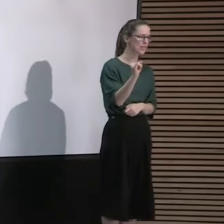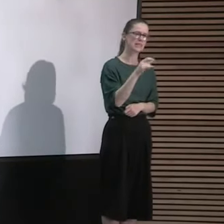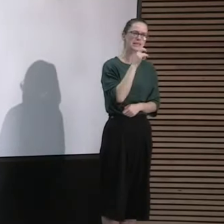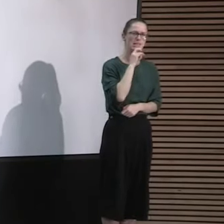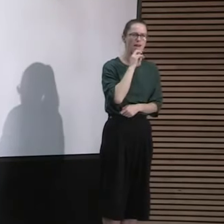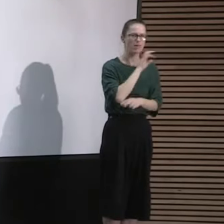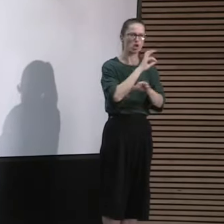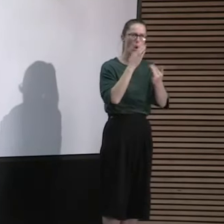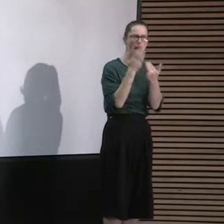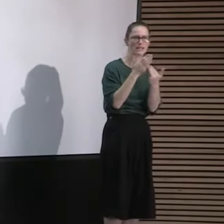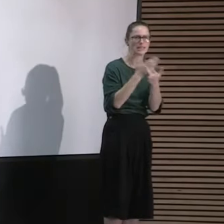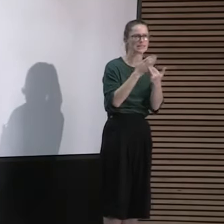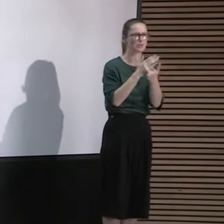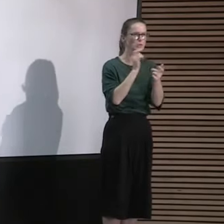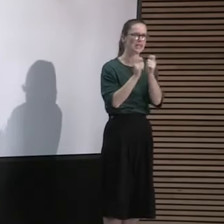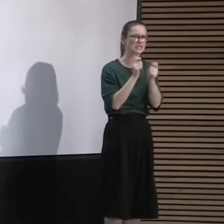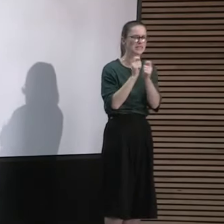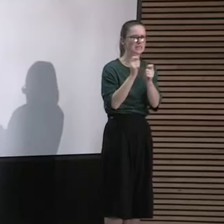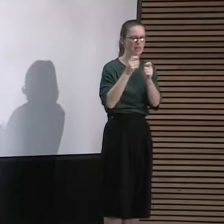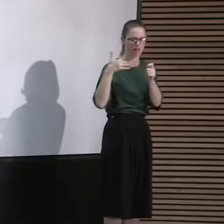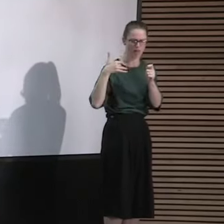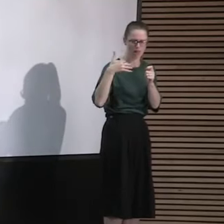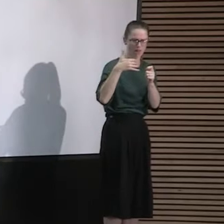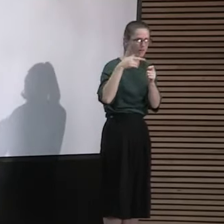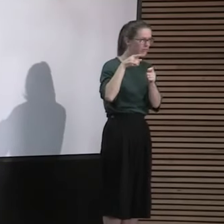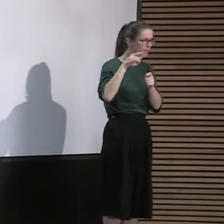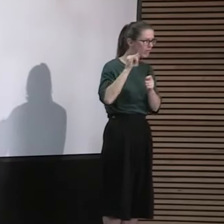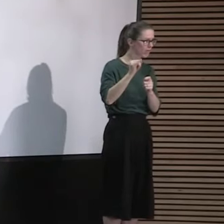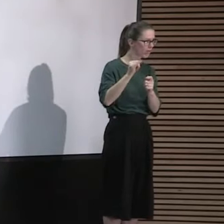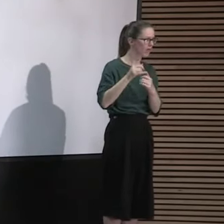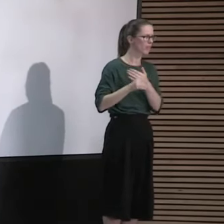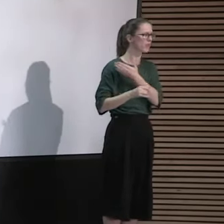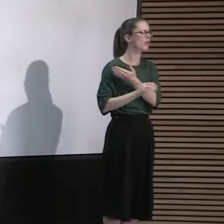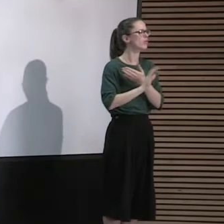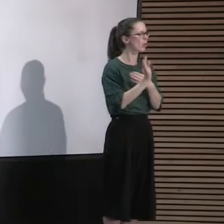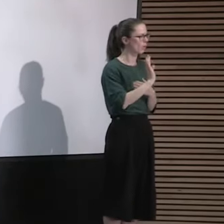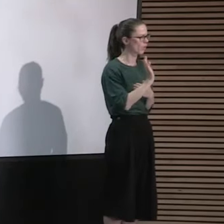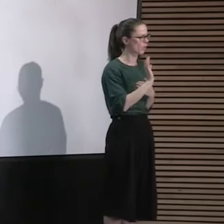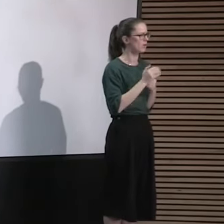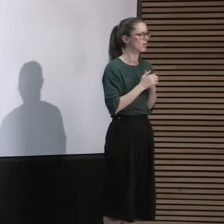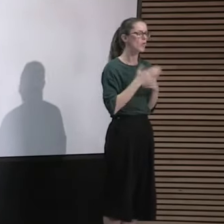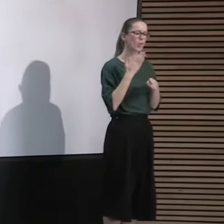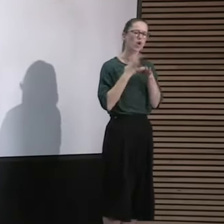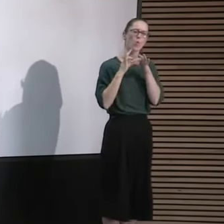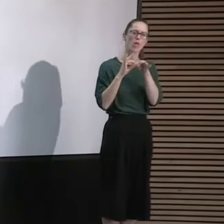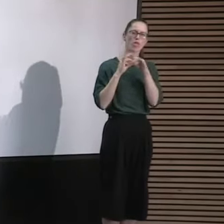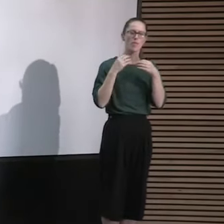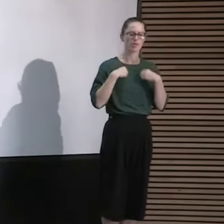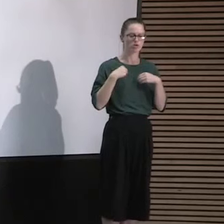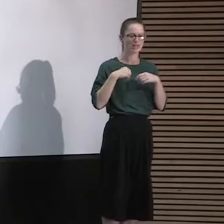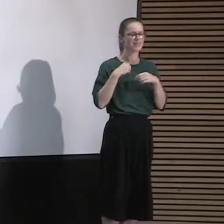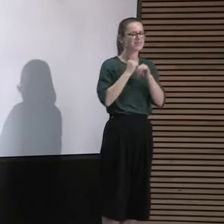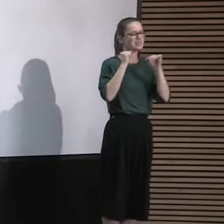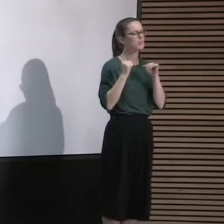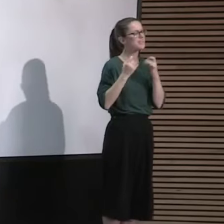able to get the tests, and that's what the hold-up was? No, what I'm saying is we were working with them, and what we saw was the system being rolled